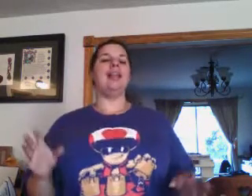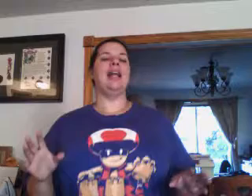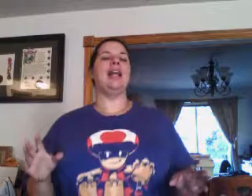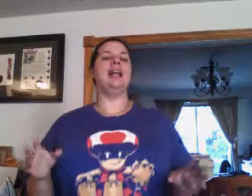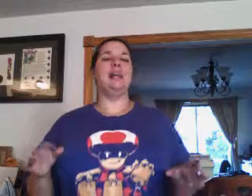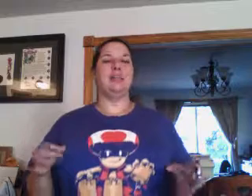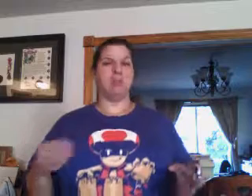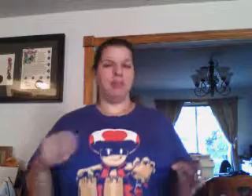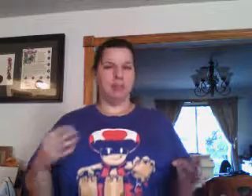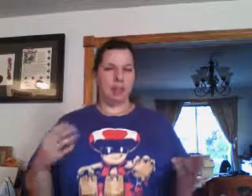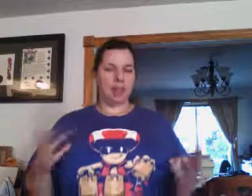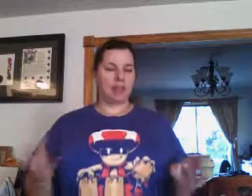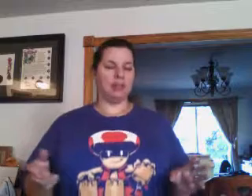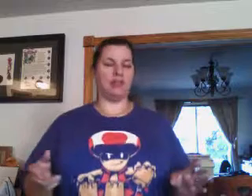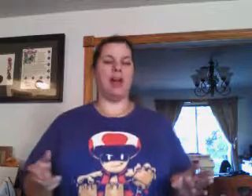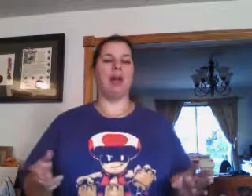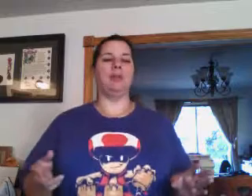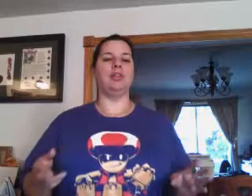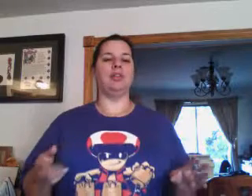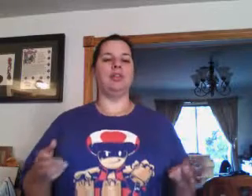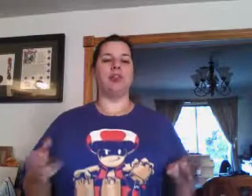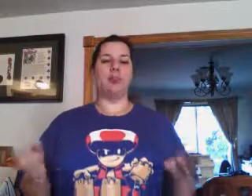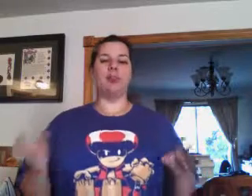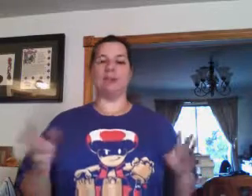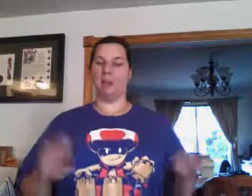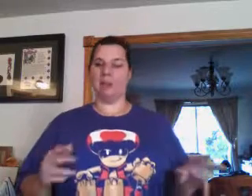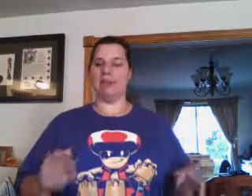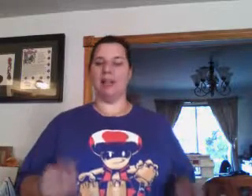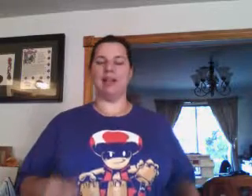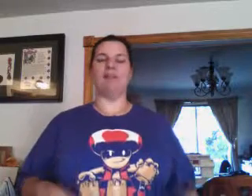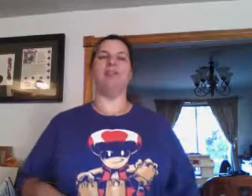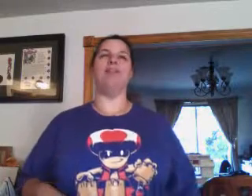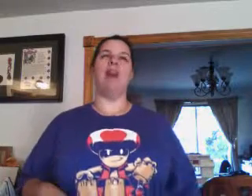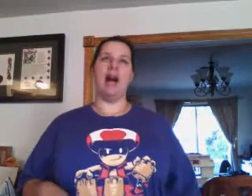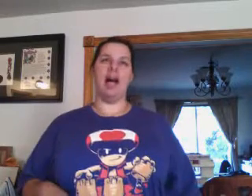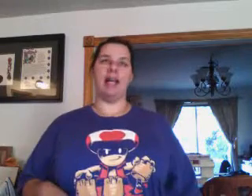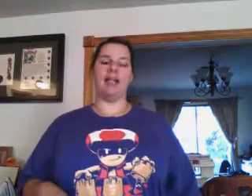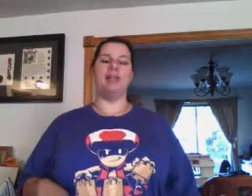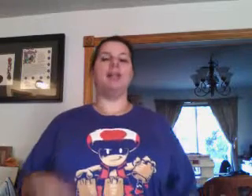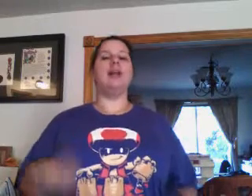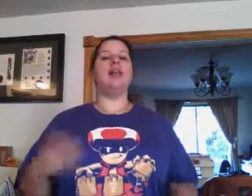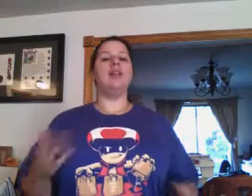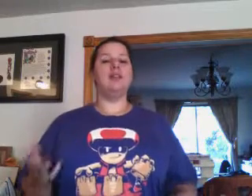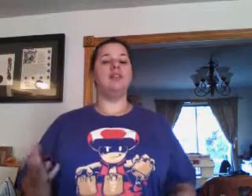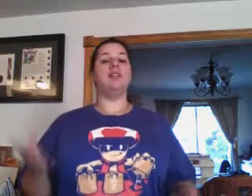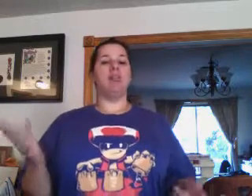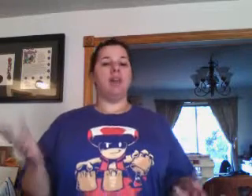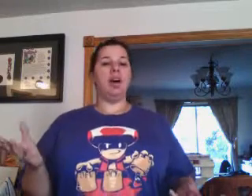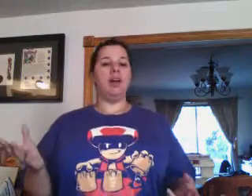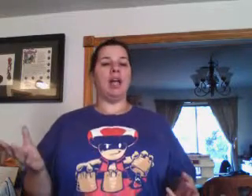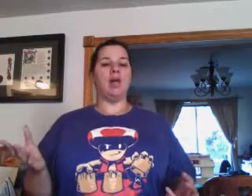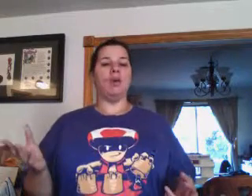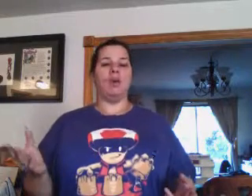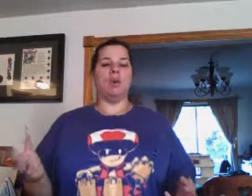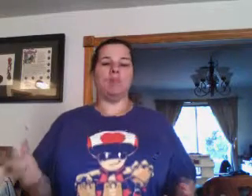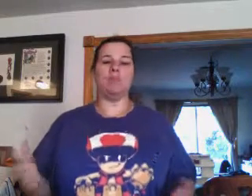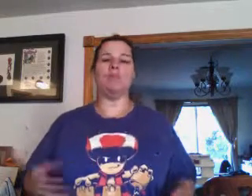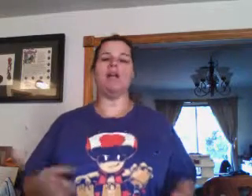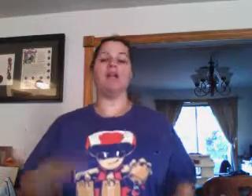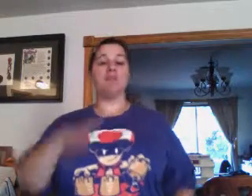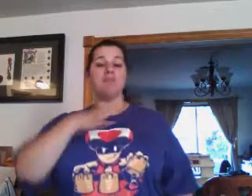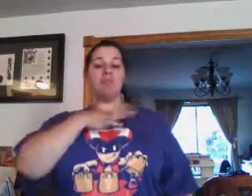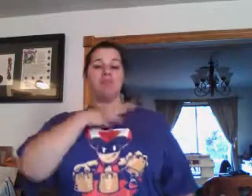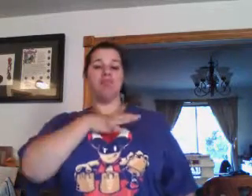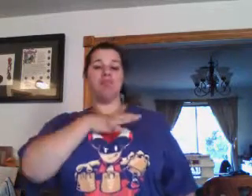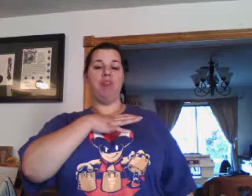like English fine, which is almost always a negative. Fine. This is, okay, cool.